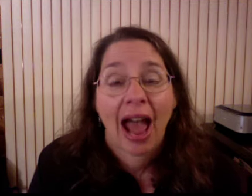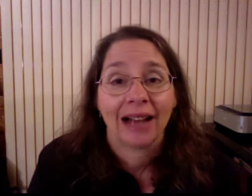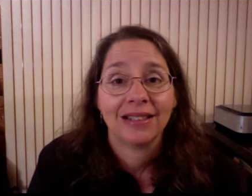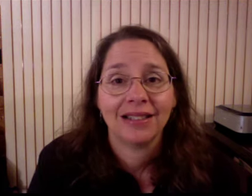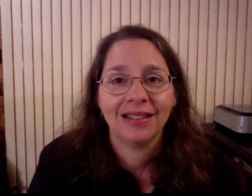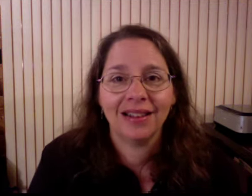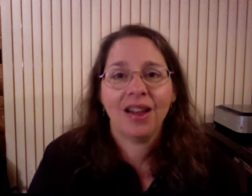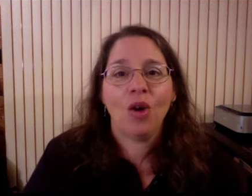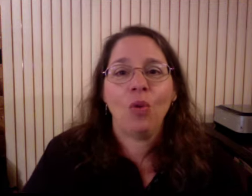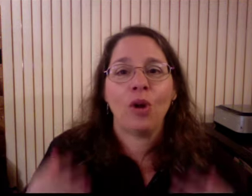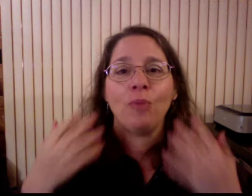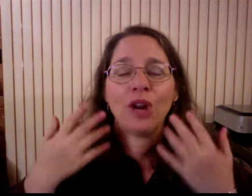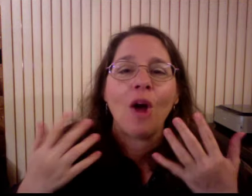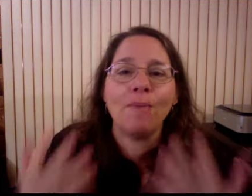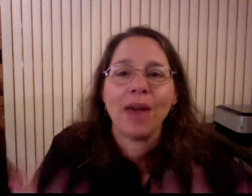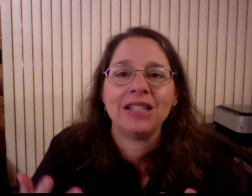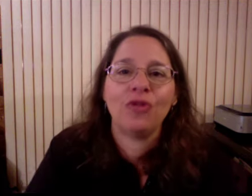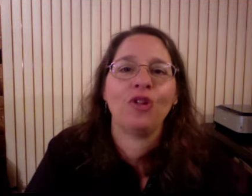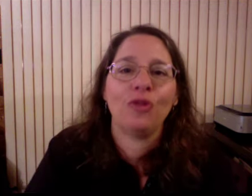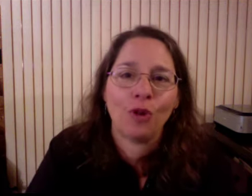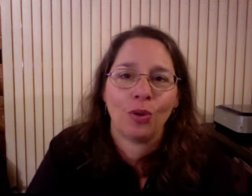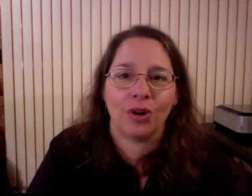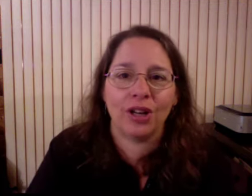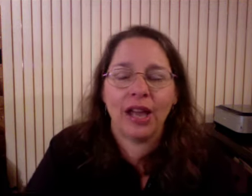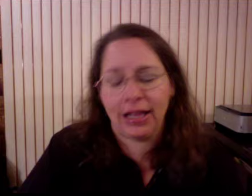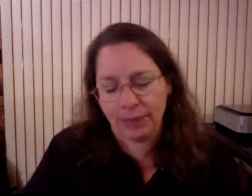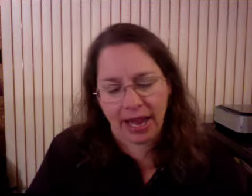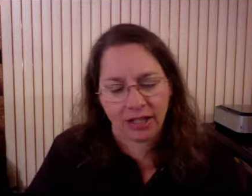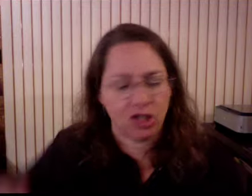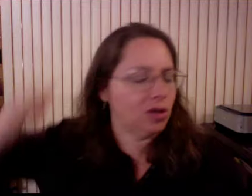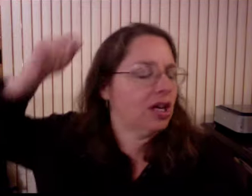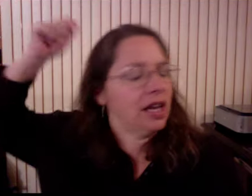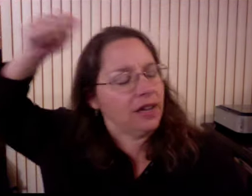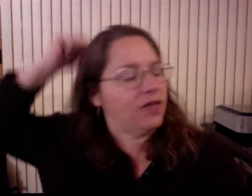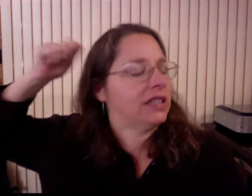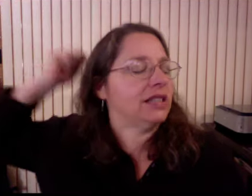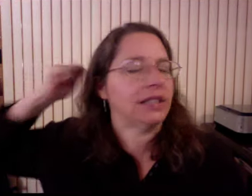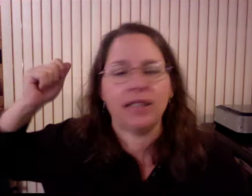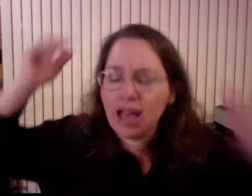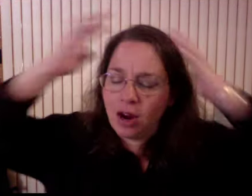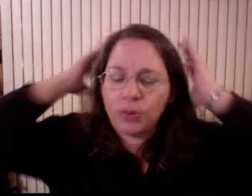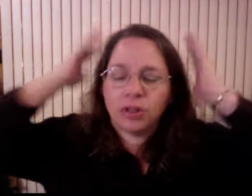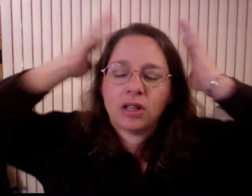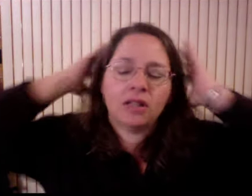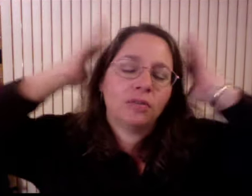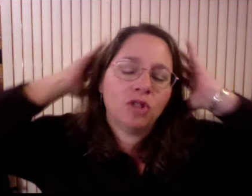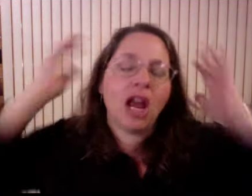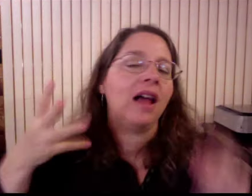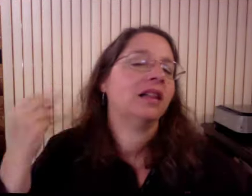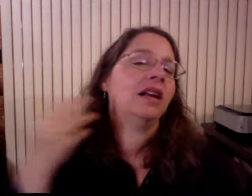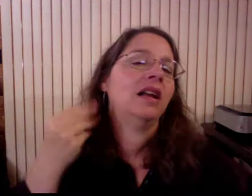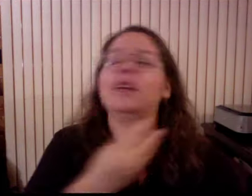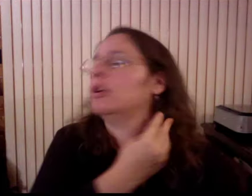attract. We are putting our best foot forward. And the man too, he fixes his hair, puts on some gel, little bit